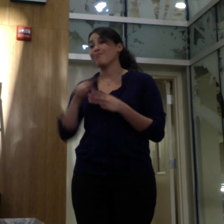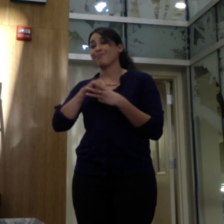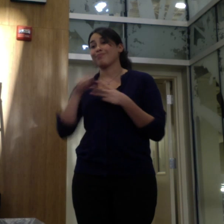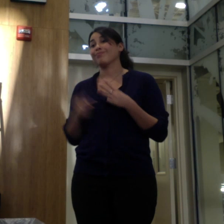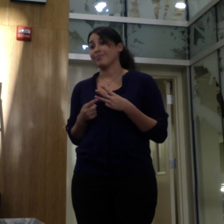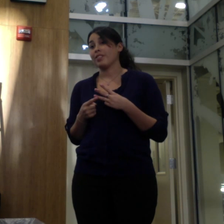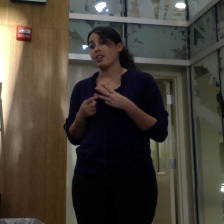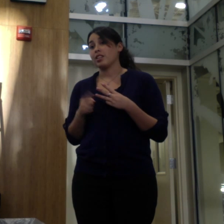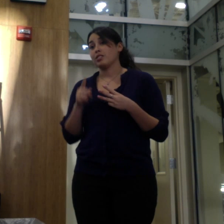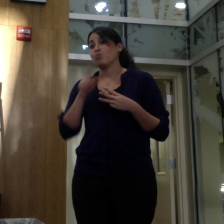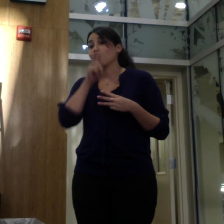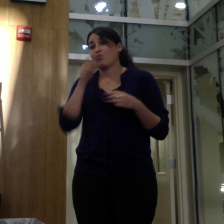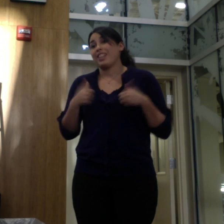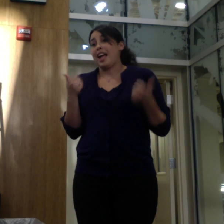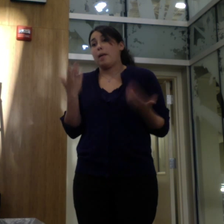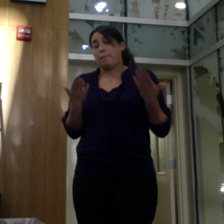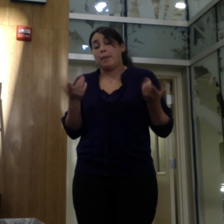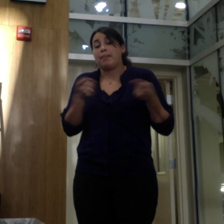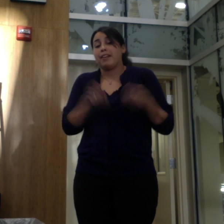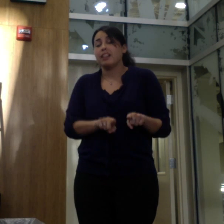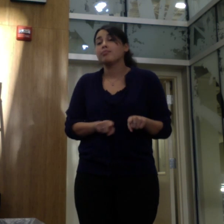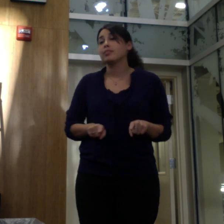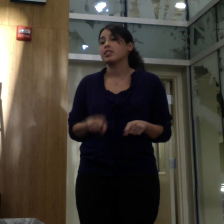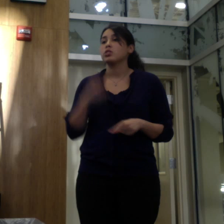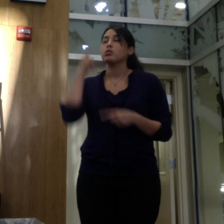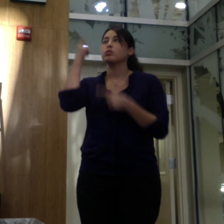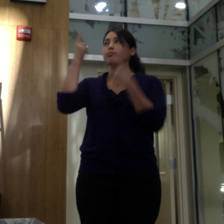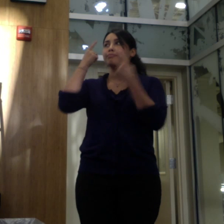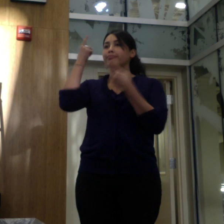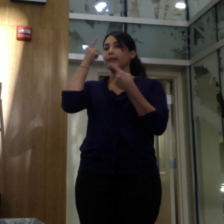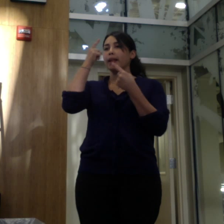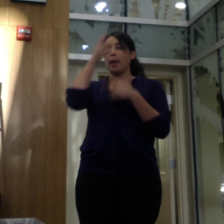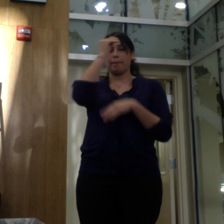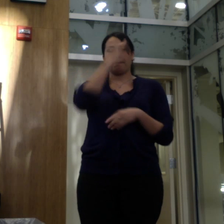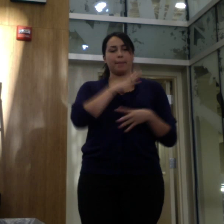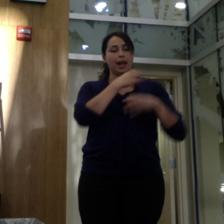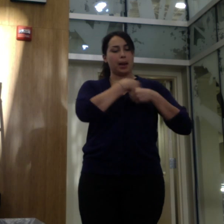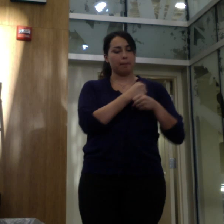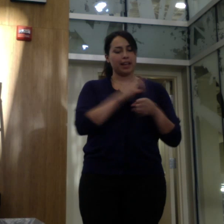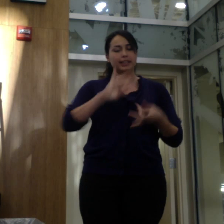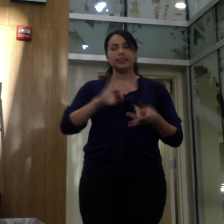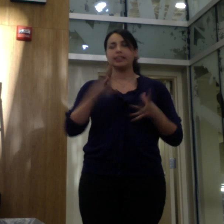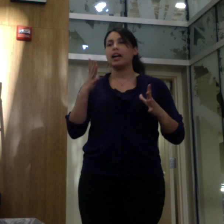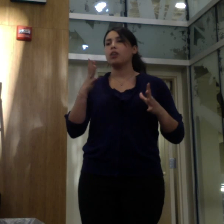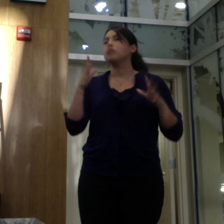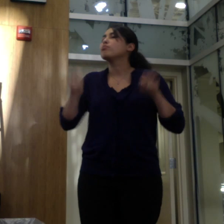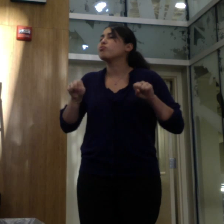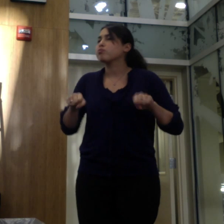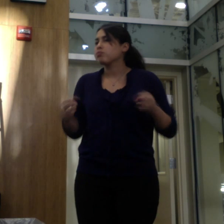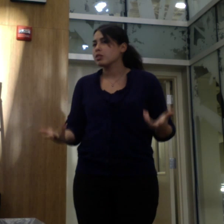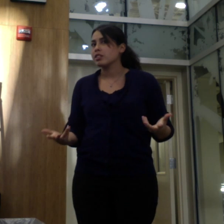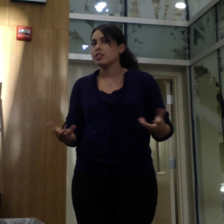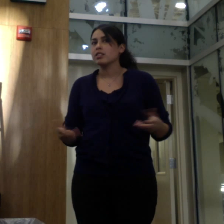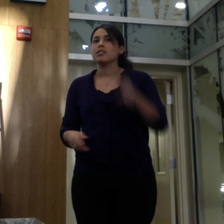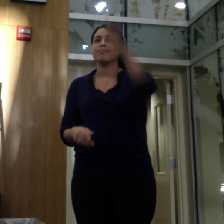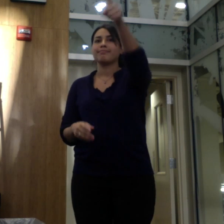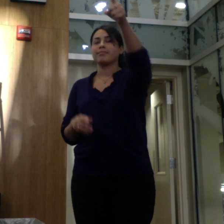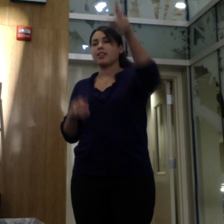come in contact with. So when you're thinking of a man-made disaster, what could that be? Terrorist